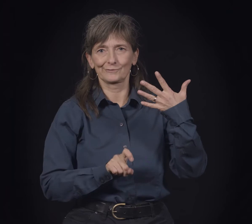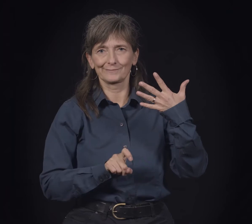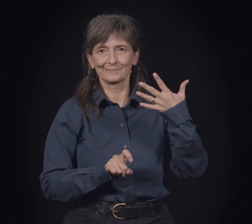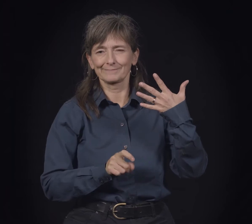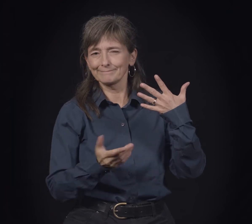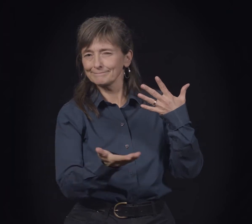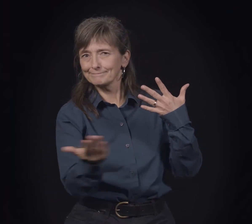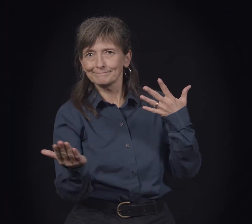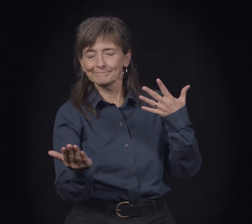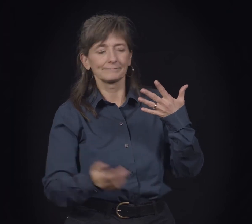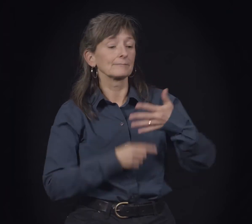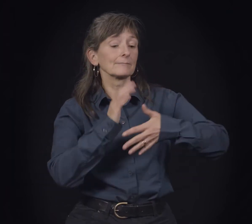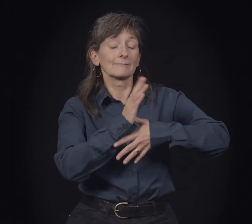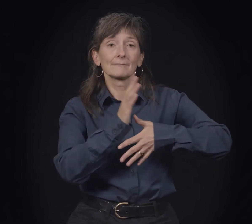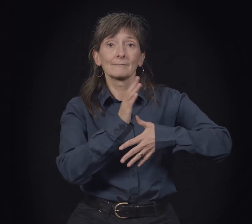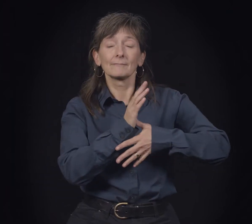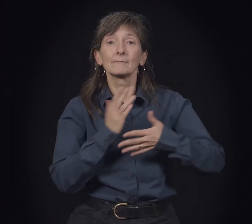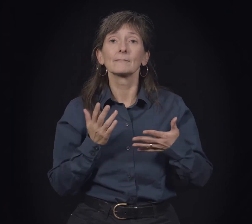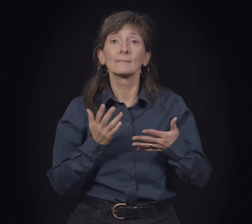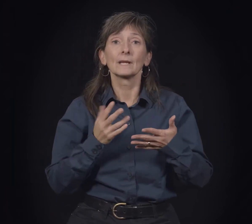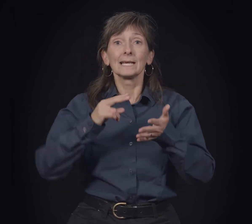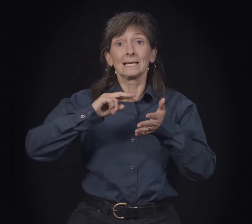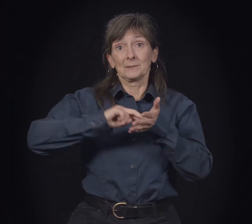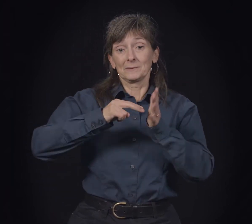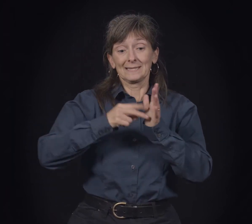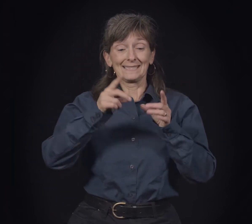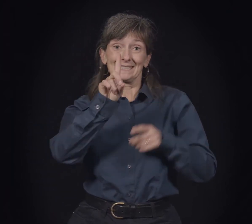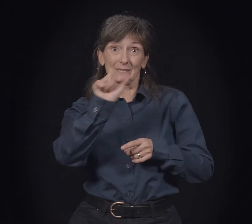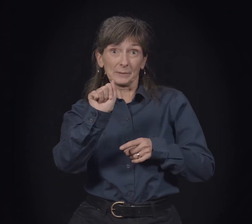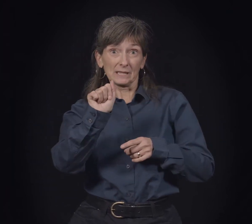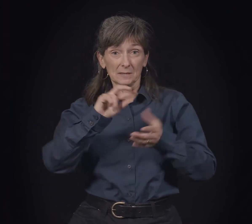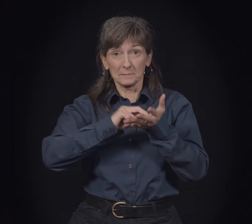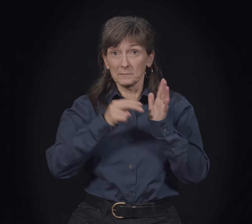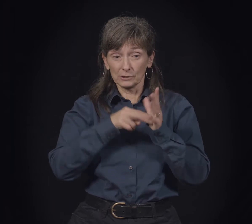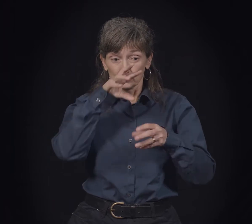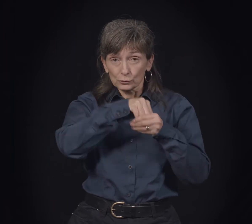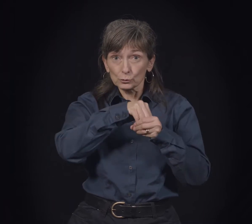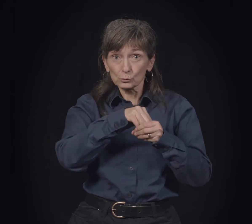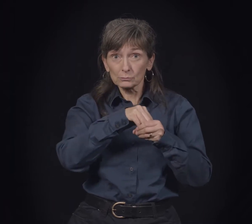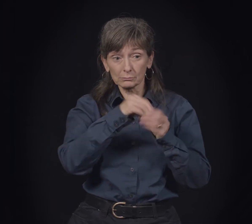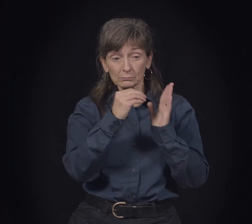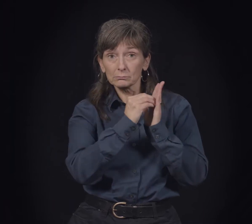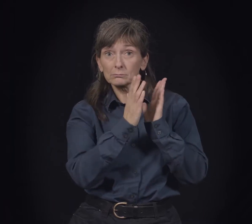included: should legislation have a definition of disability? Why or why not?